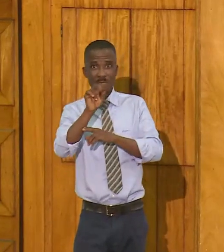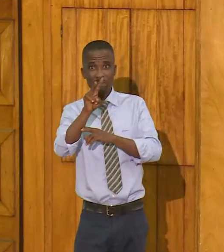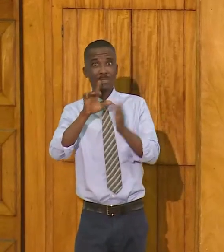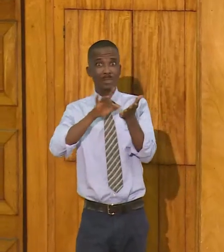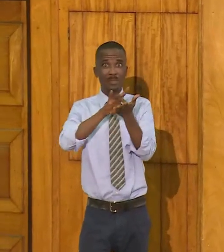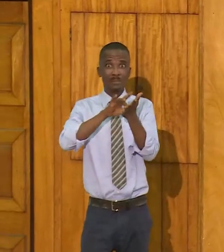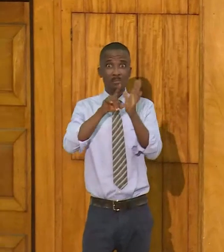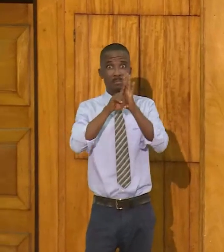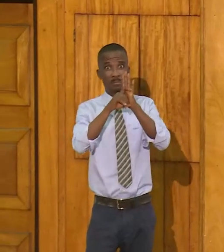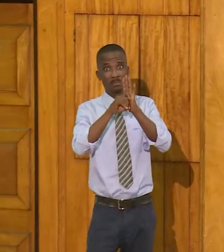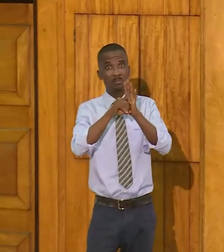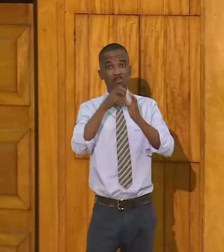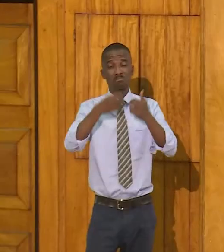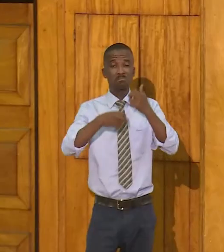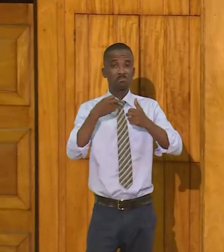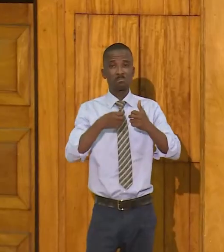testing.